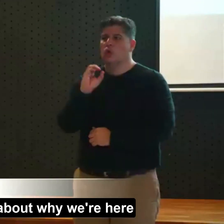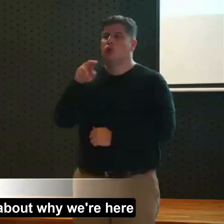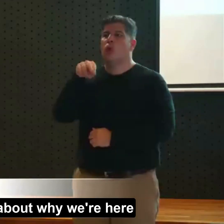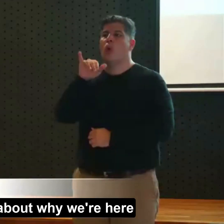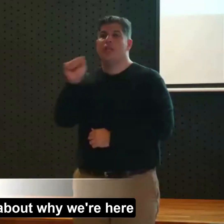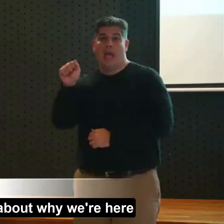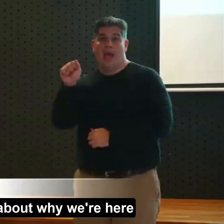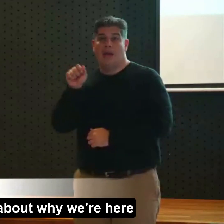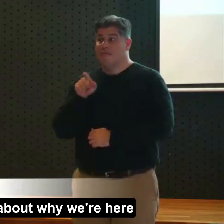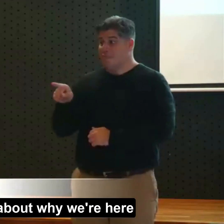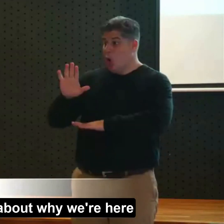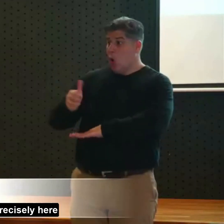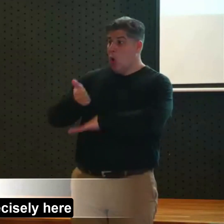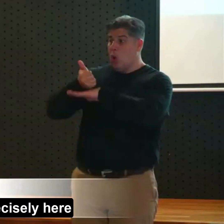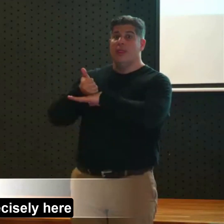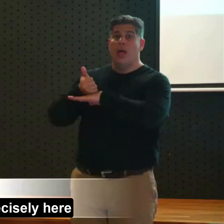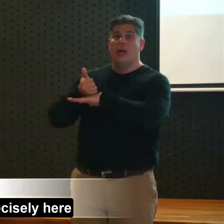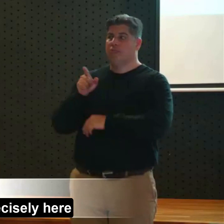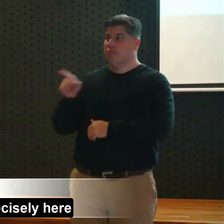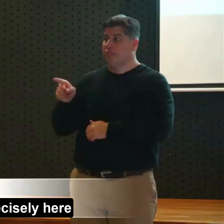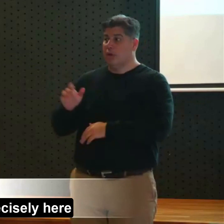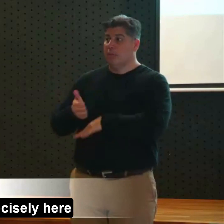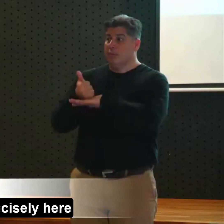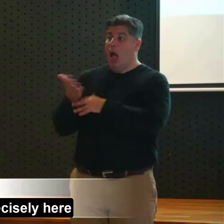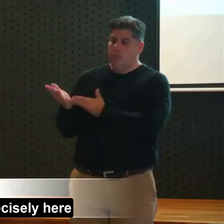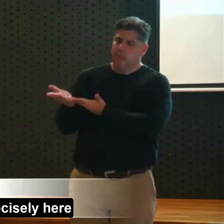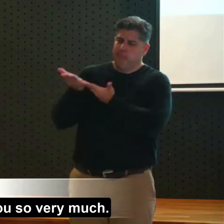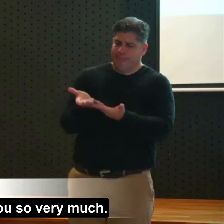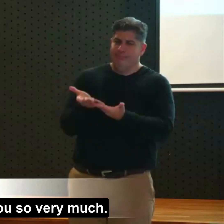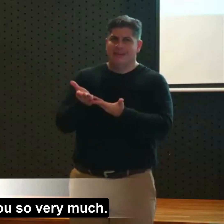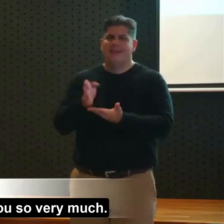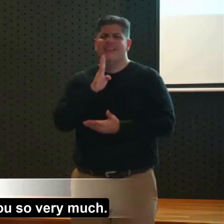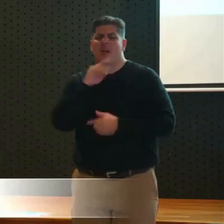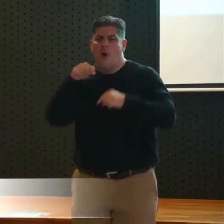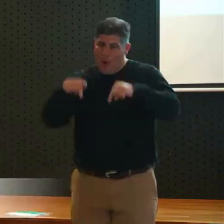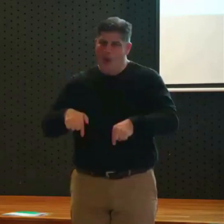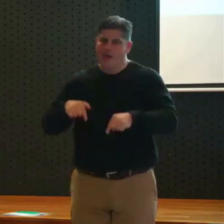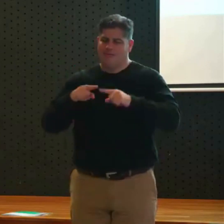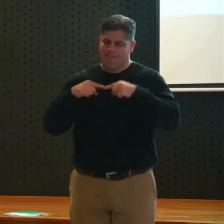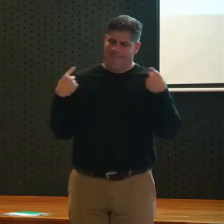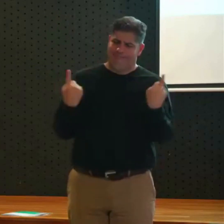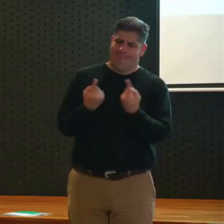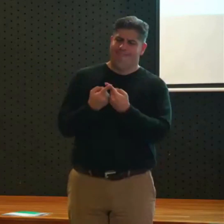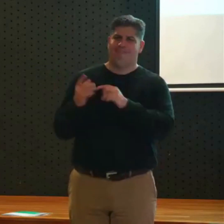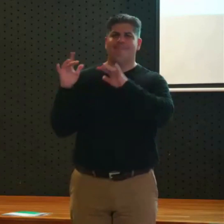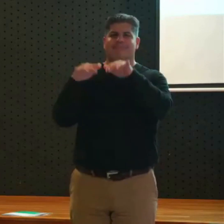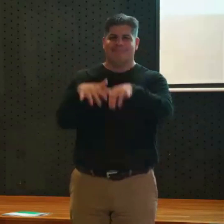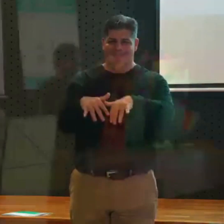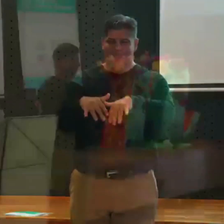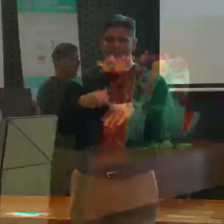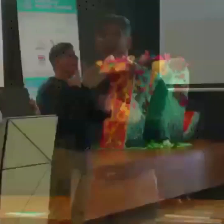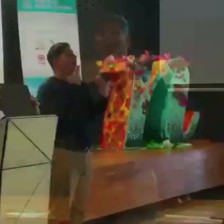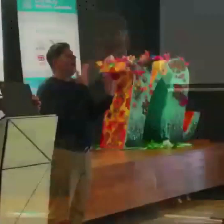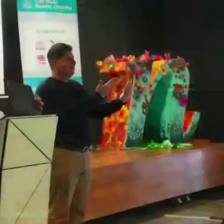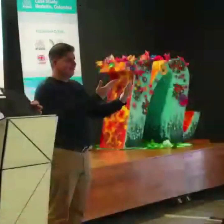information about why we are here, precisely here in Ruta N. Thank you so very much.